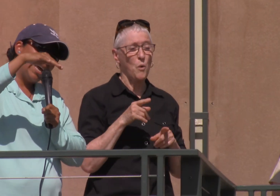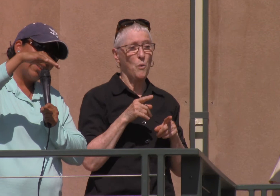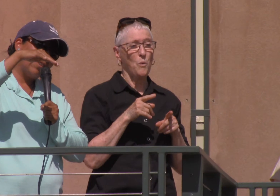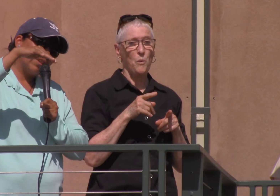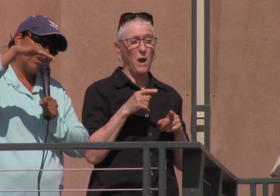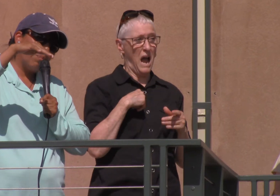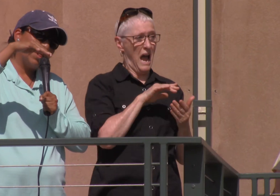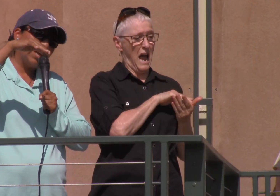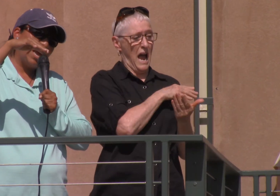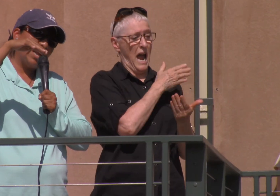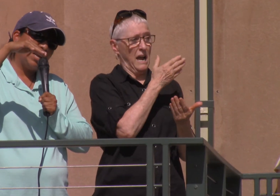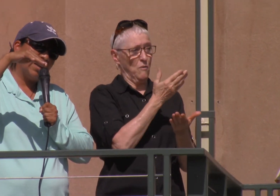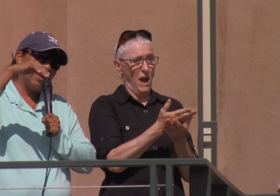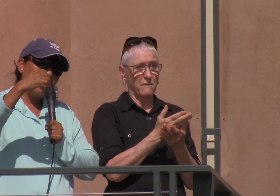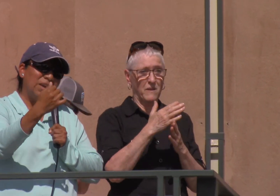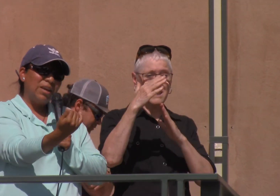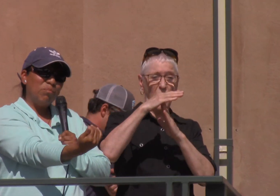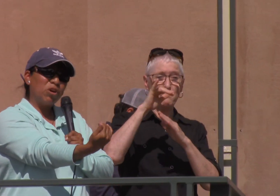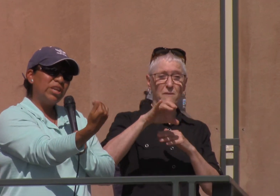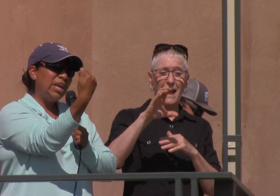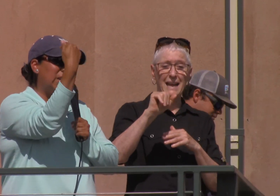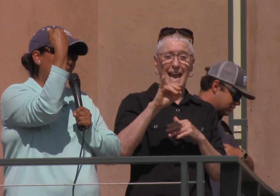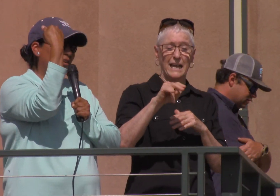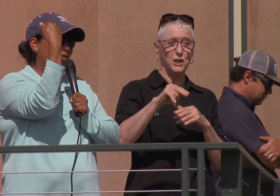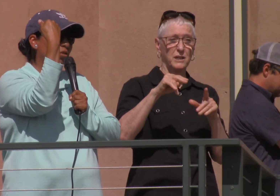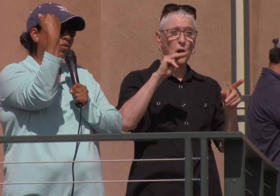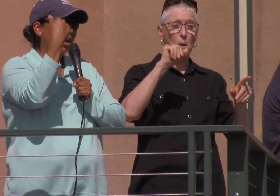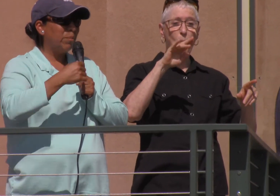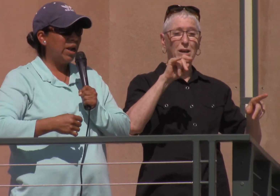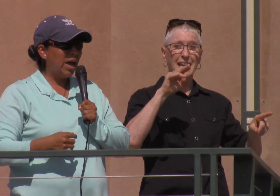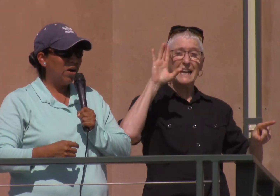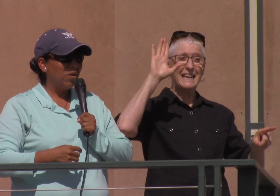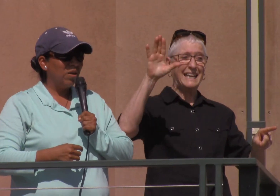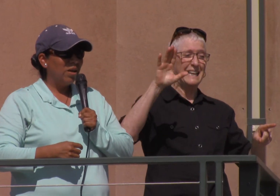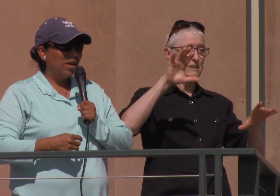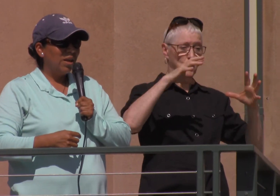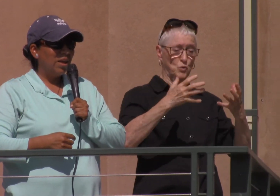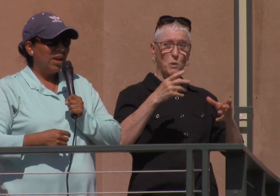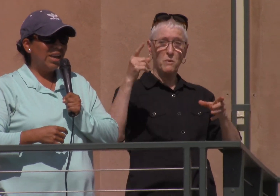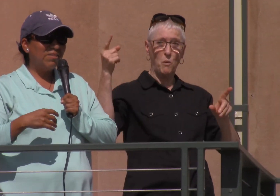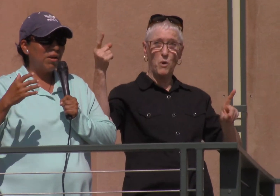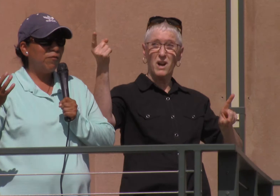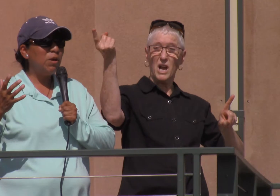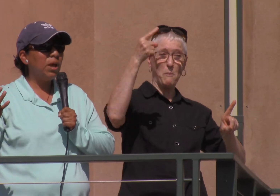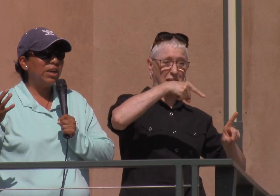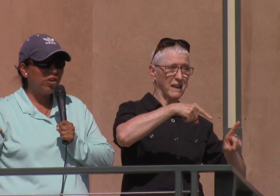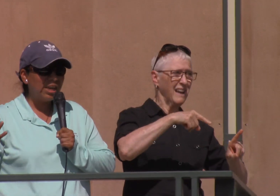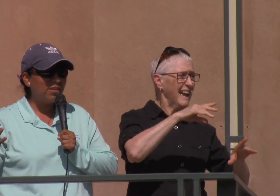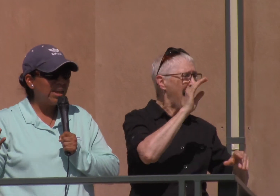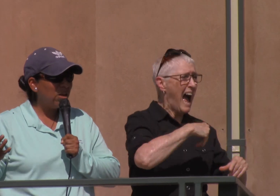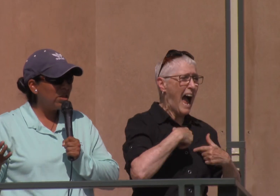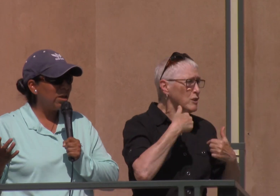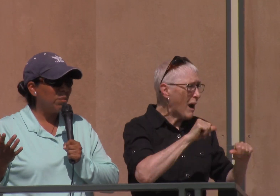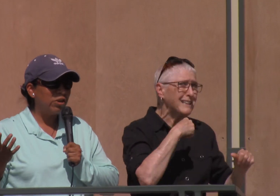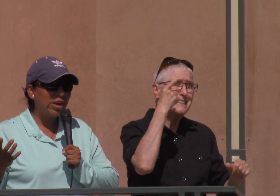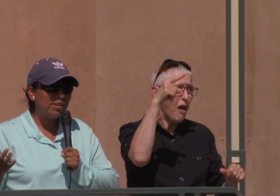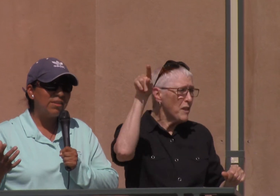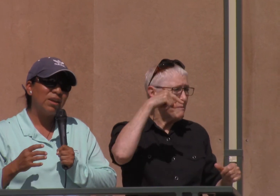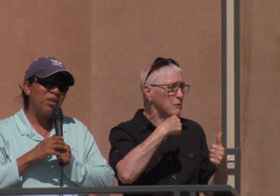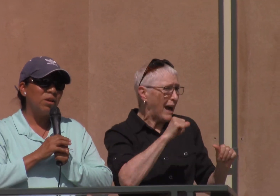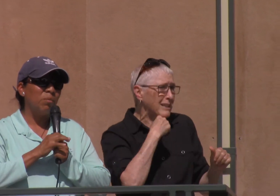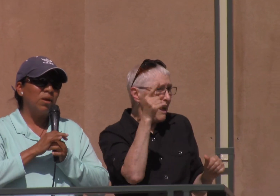I get to the top of the canyon, Martin and his crew's coming out, and he's like, Phoebe, I tried to tell them.